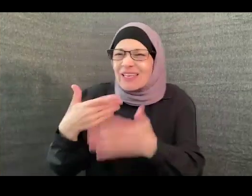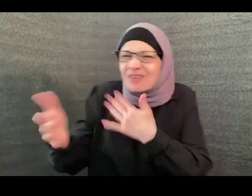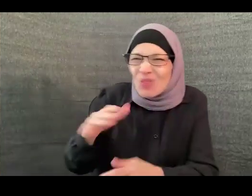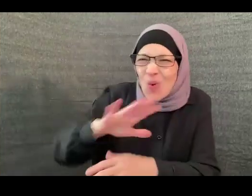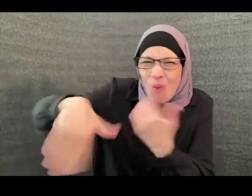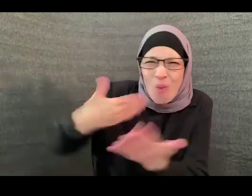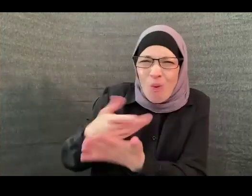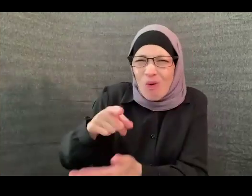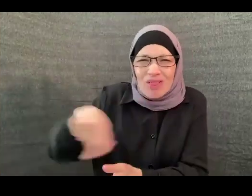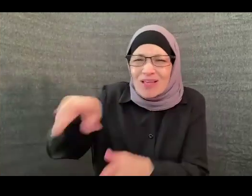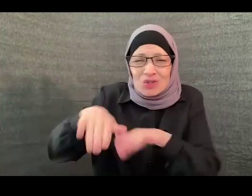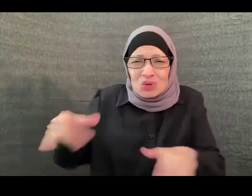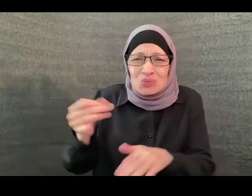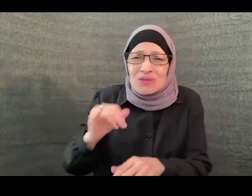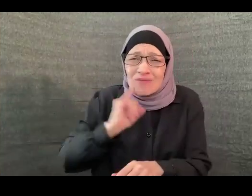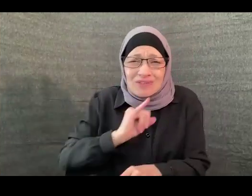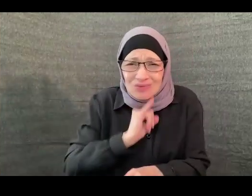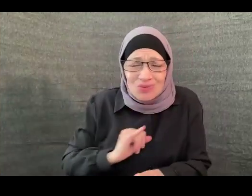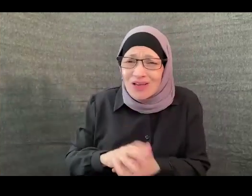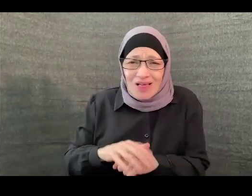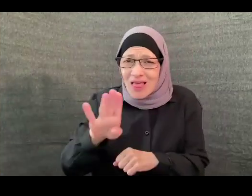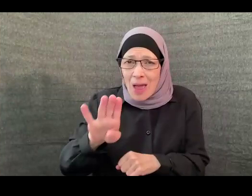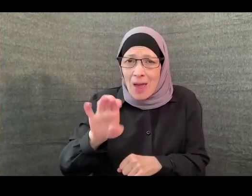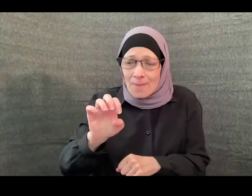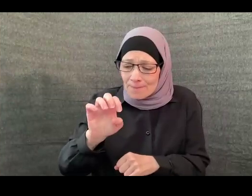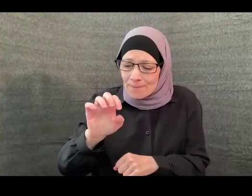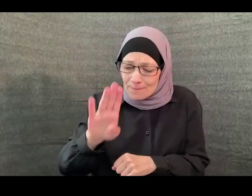on inside their tribal divisions.